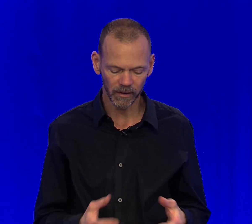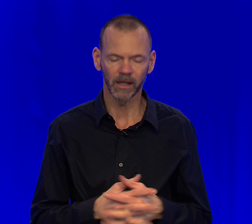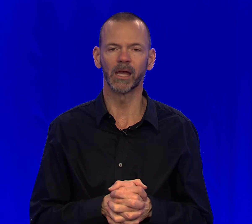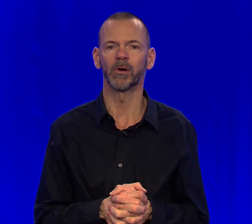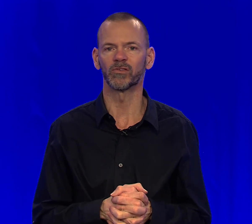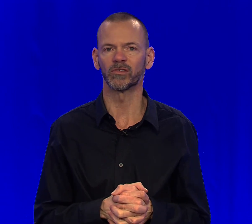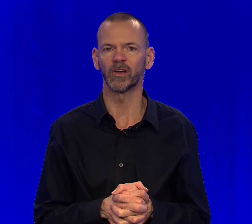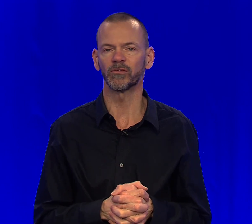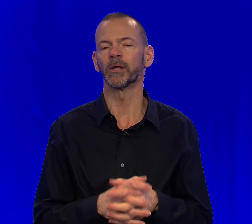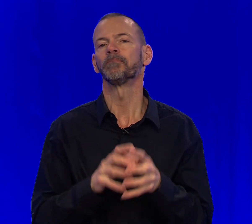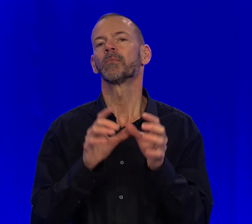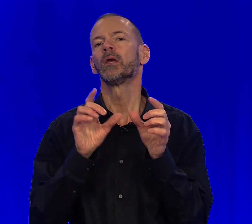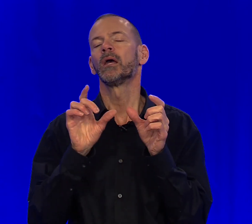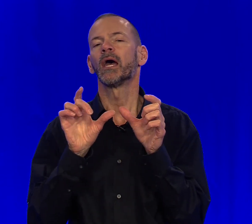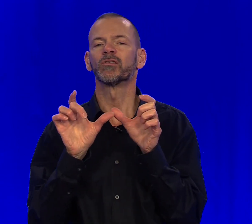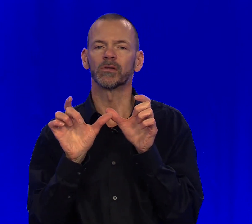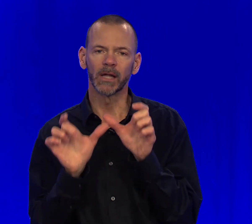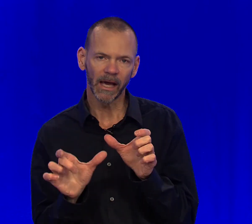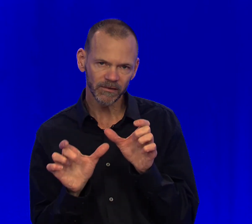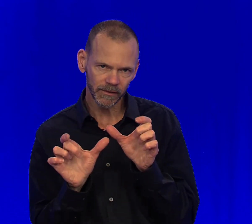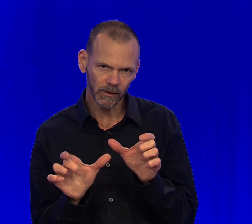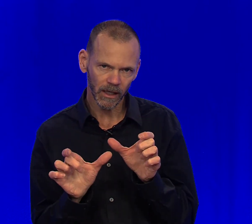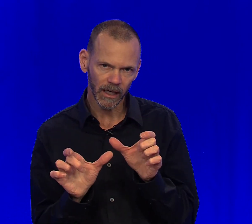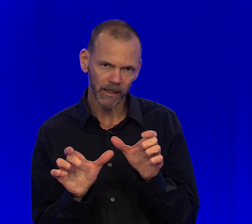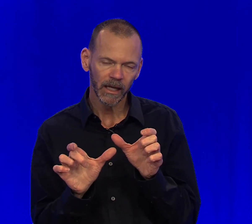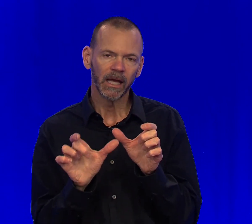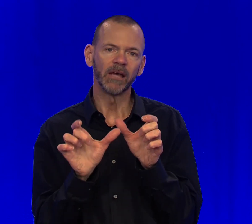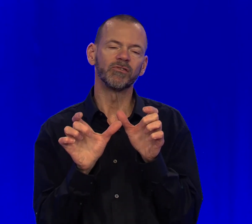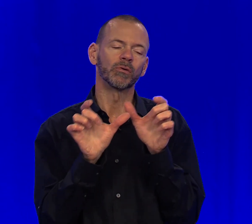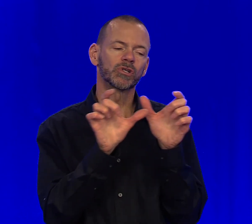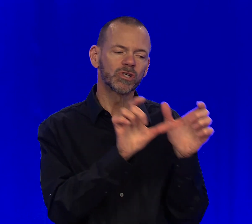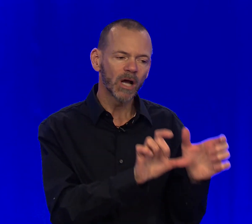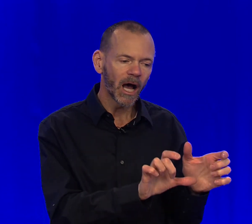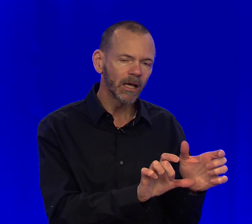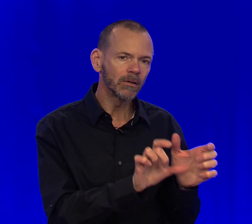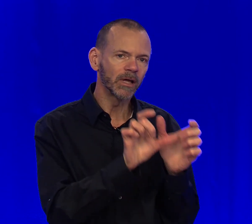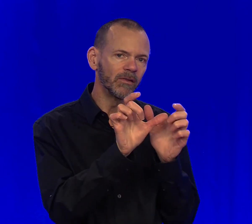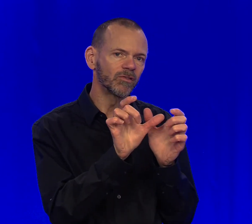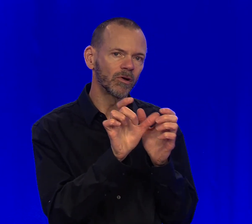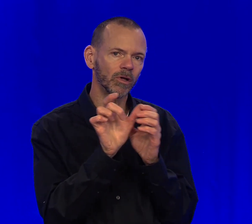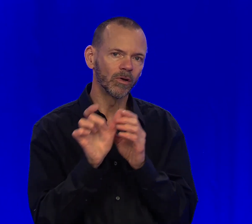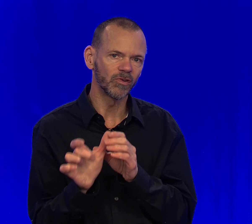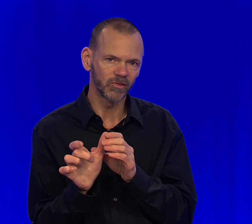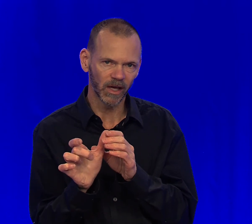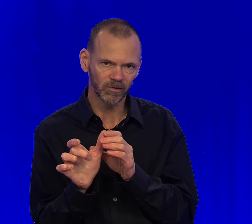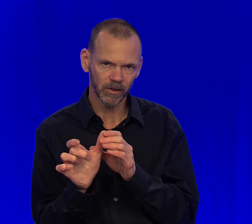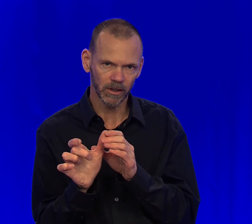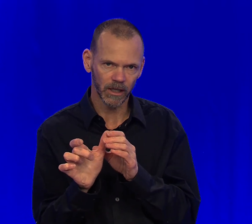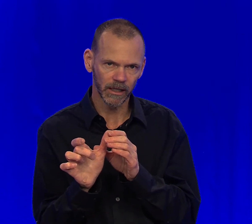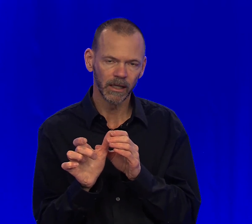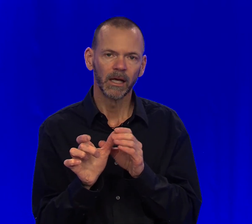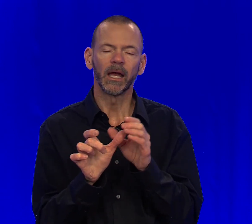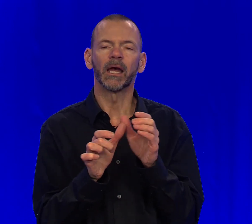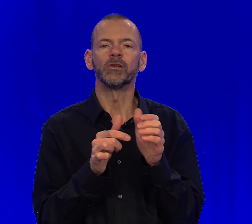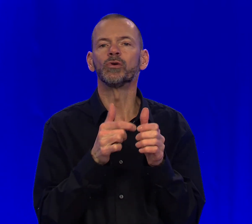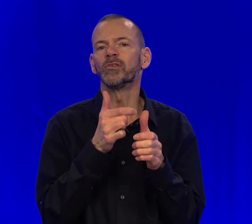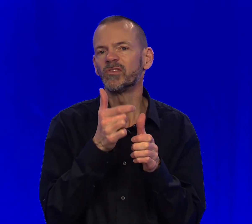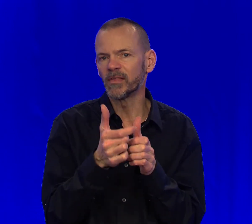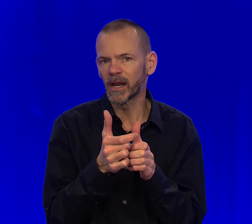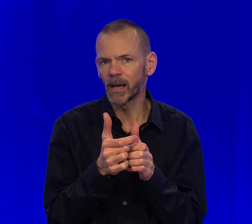that came out successfully. As a last thought, if you're a child and the scoliosis gets caught, and you can see that